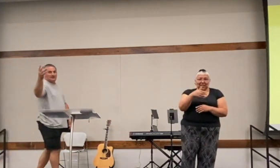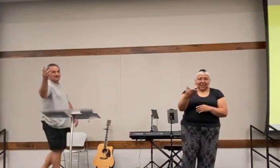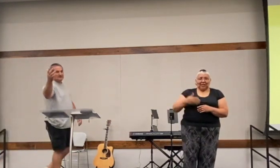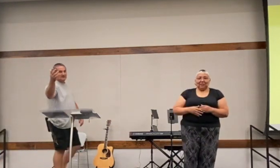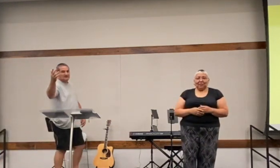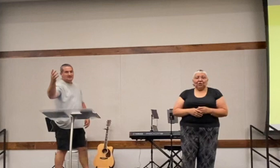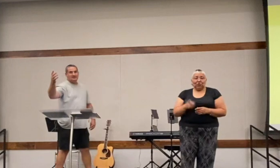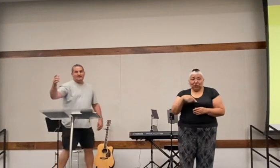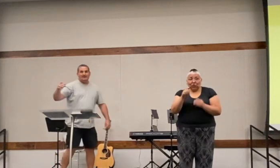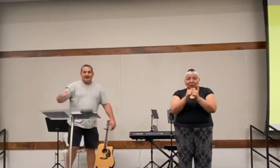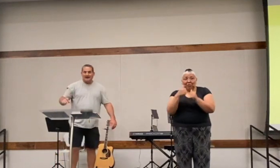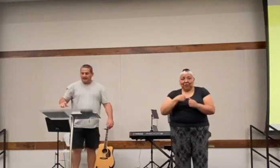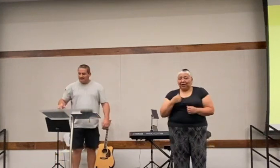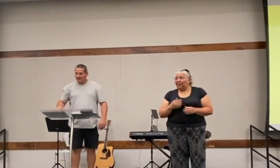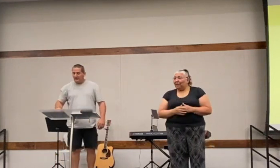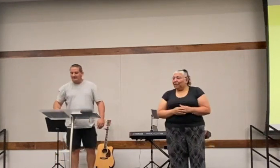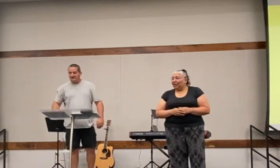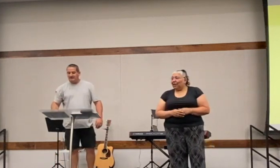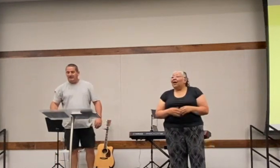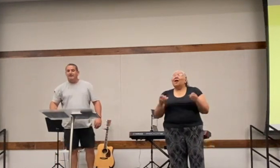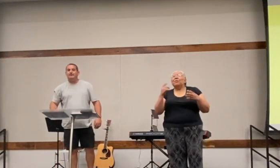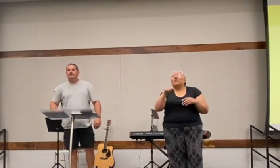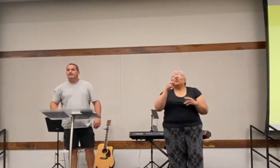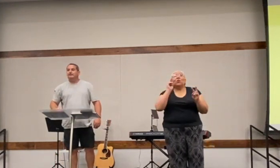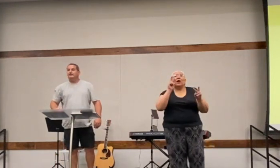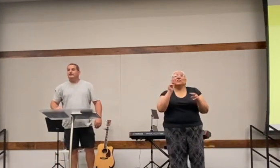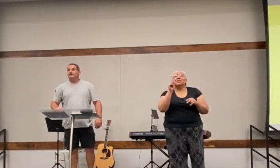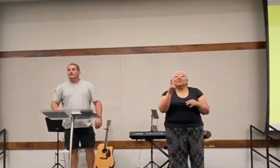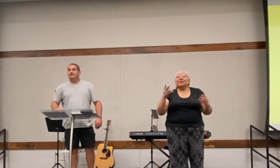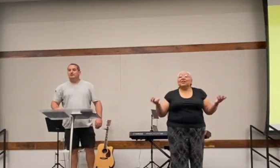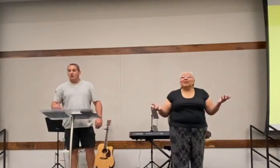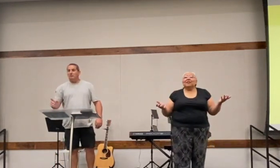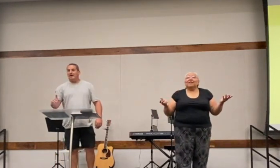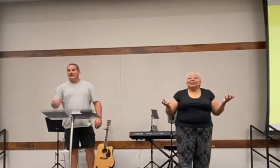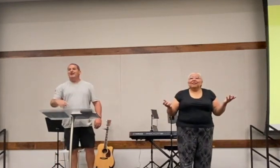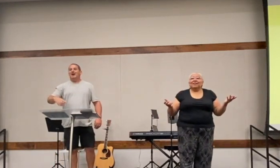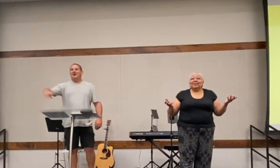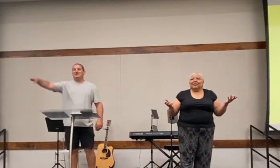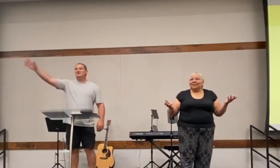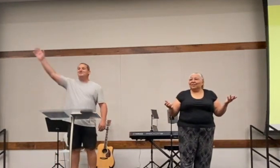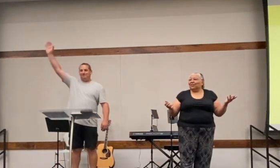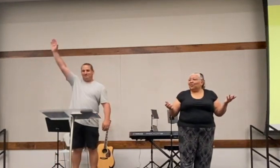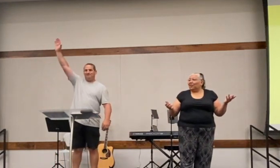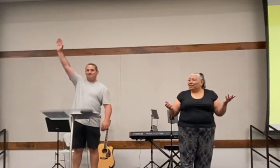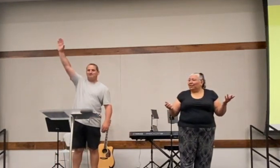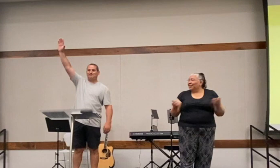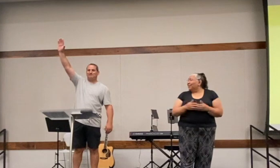Come on, you went to church? Right? How many of you watch TV? Yes. Nobody.